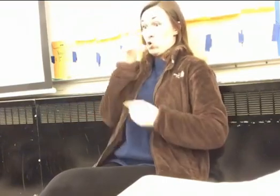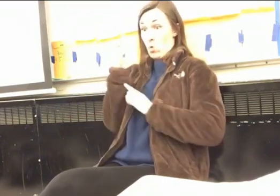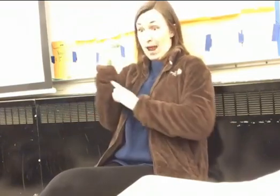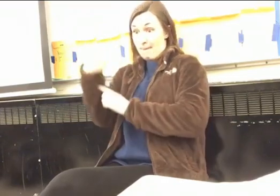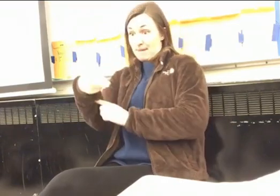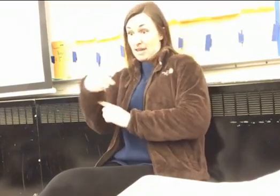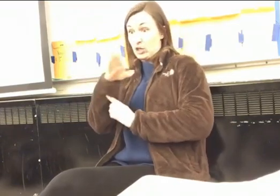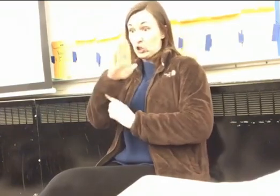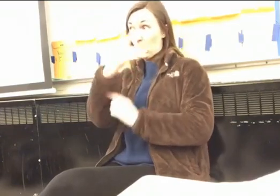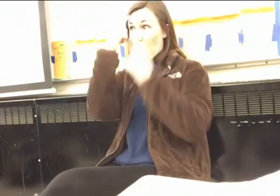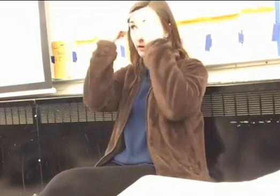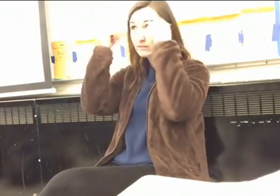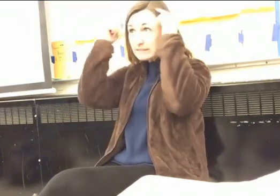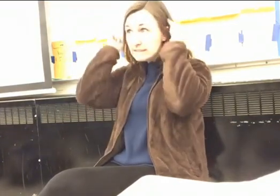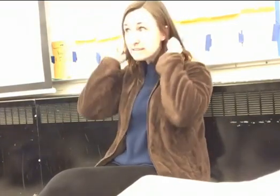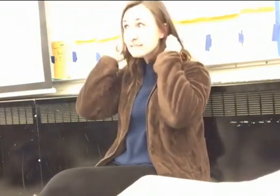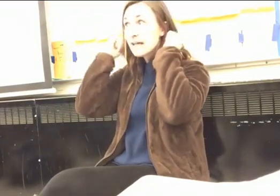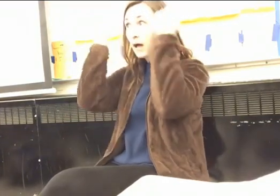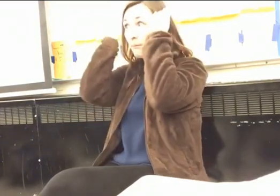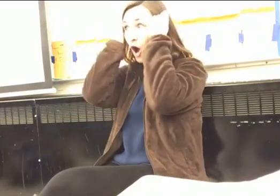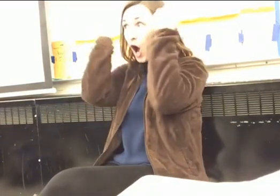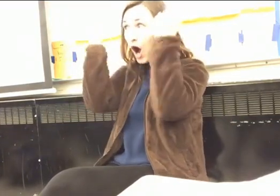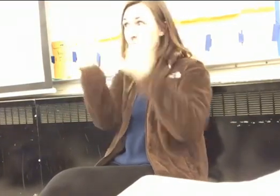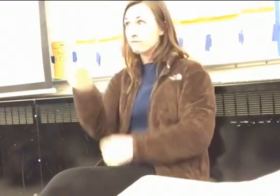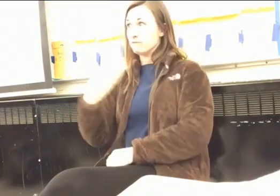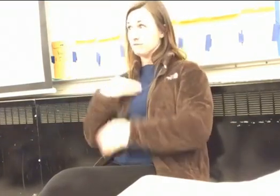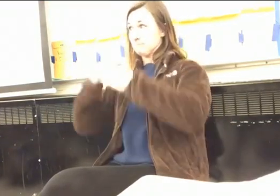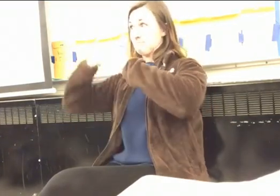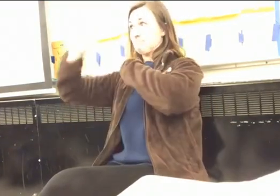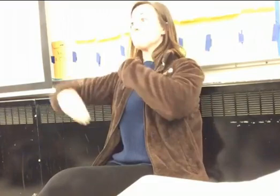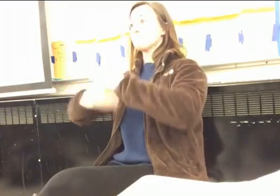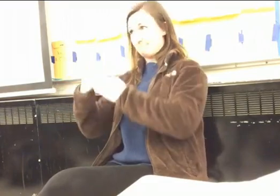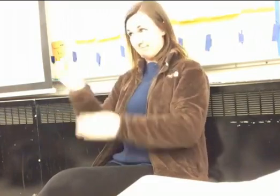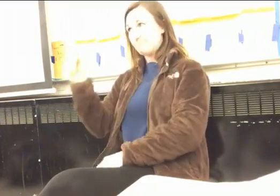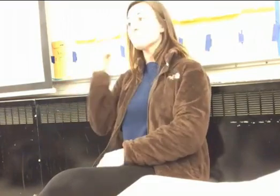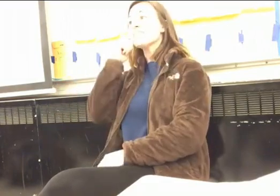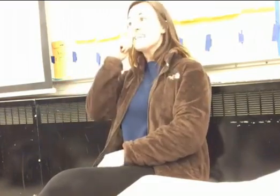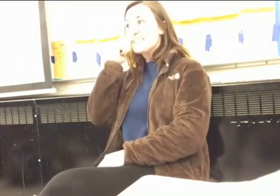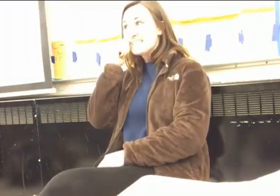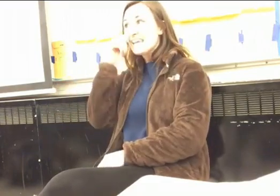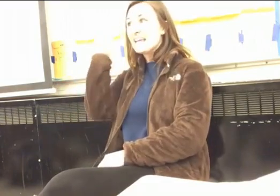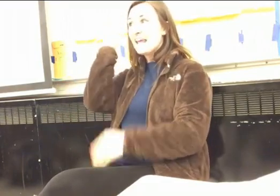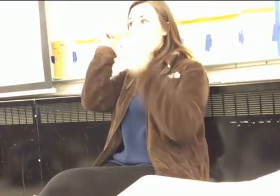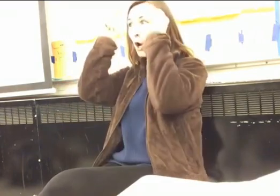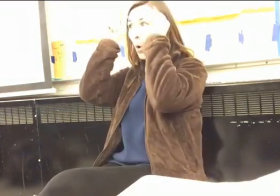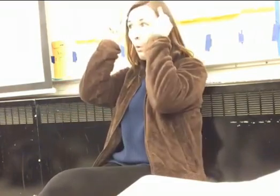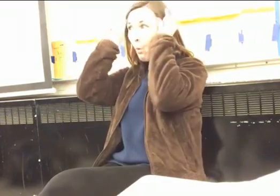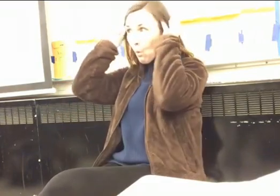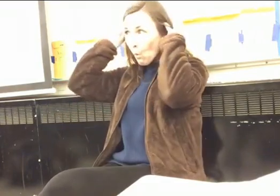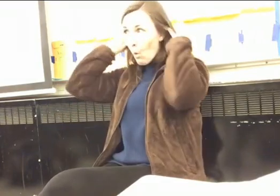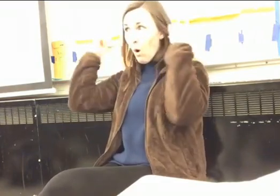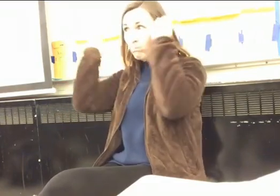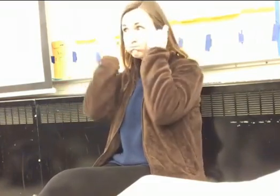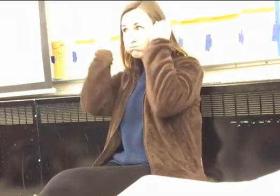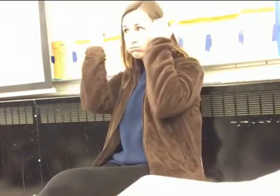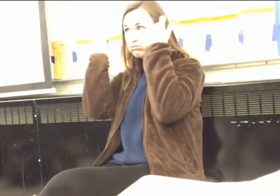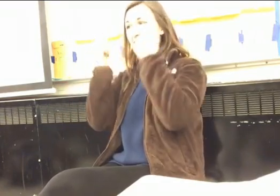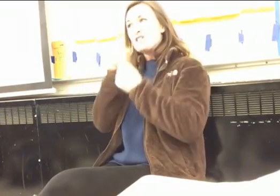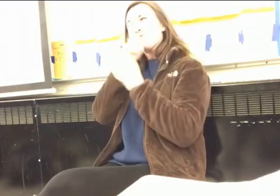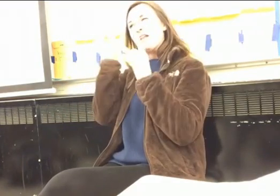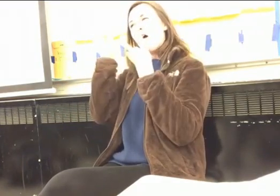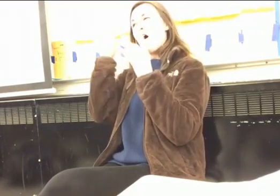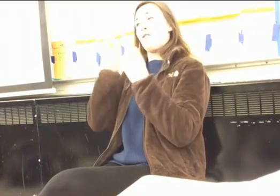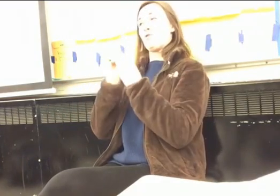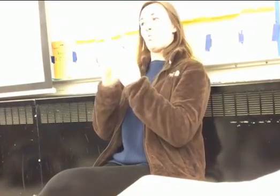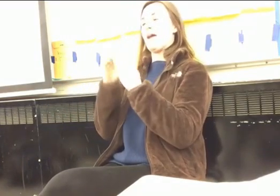very important thing about the Plains Indians, and if you will highlight it in the second bullet, is the word